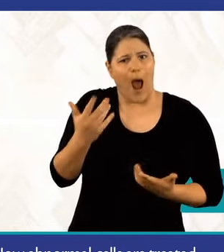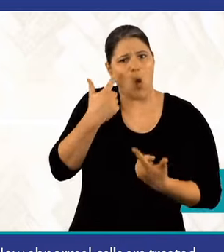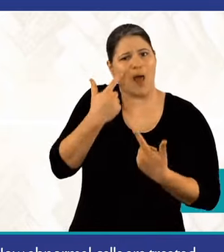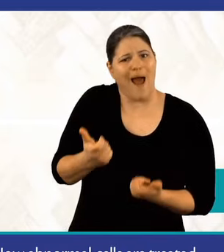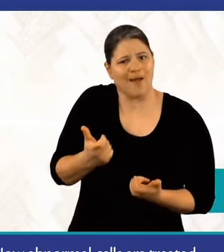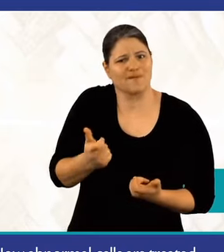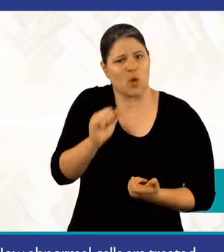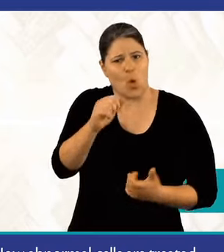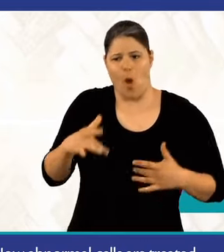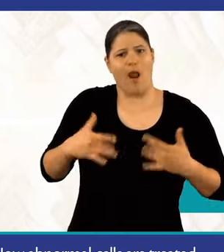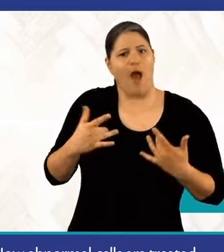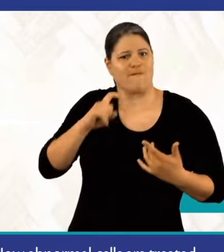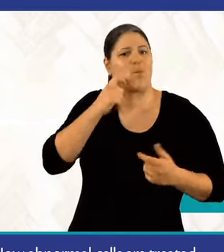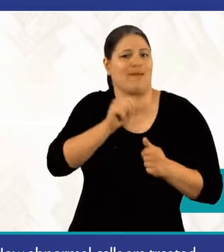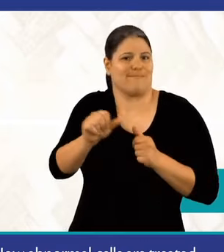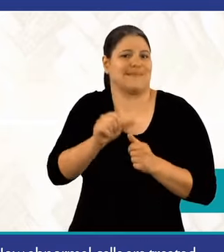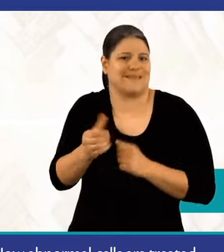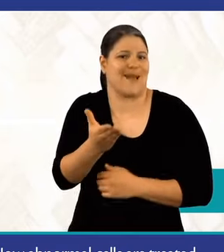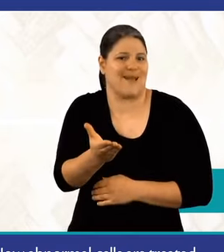Knowledge improves health and well-being.